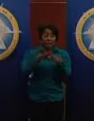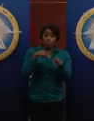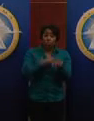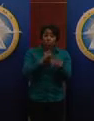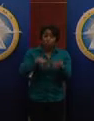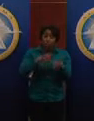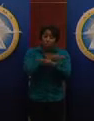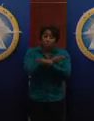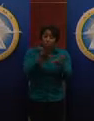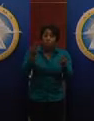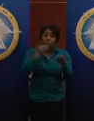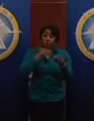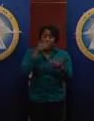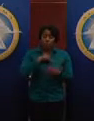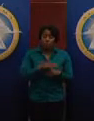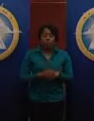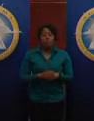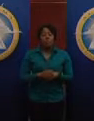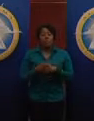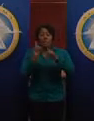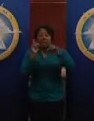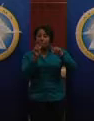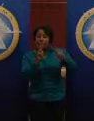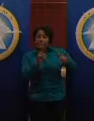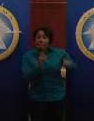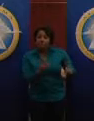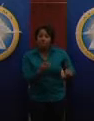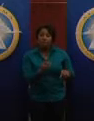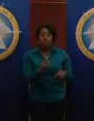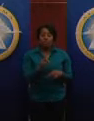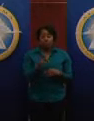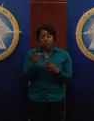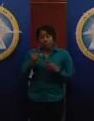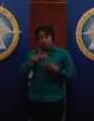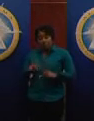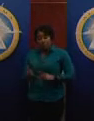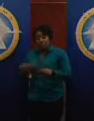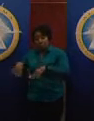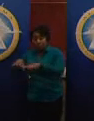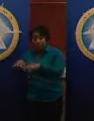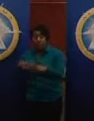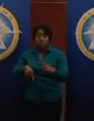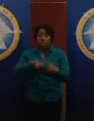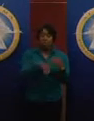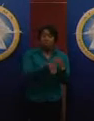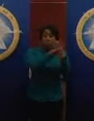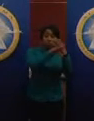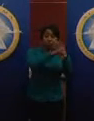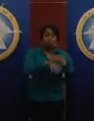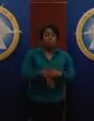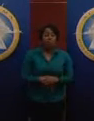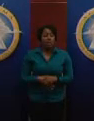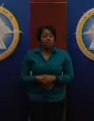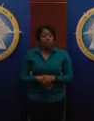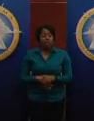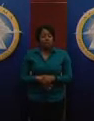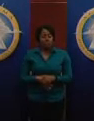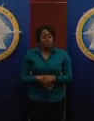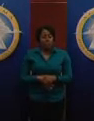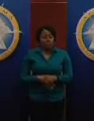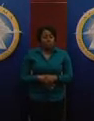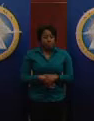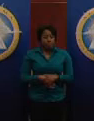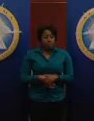year. Attendance and what attendance looks like on the physical campus and what attendance looks like in remote learning. And then, of course,